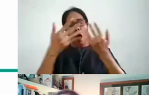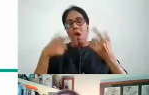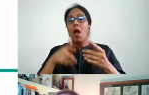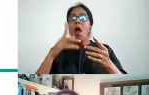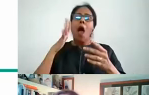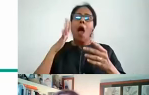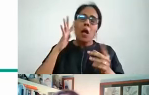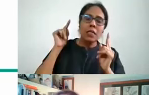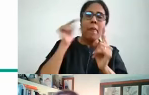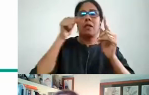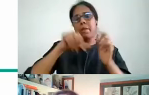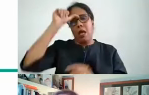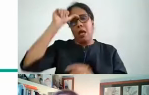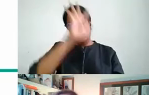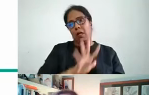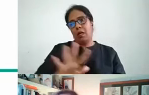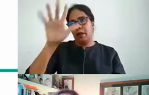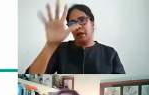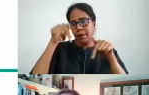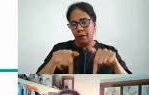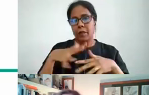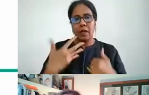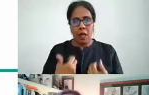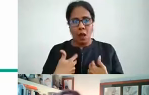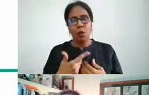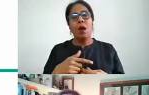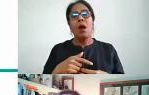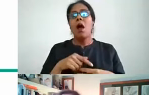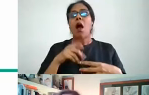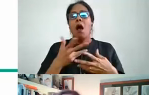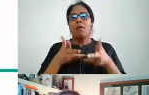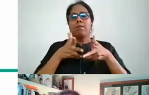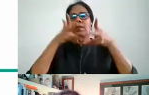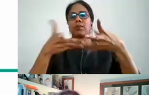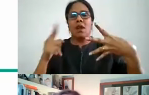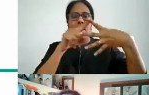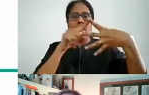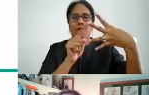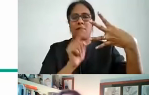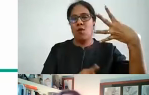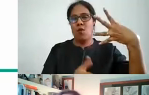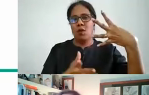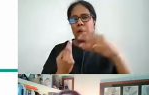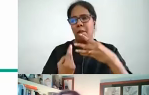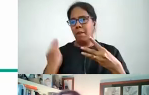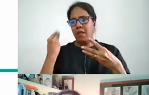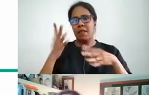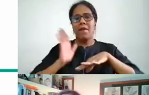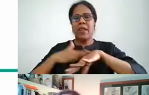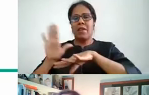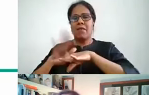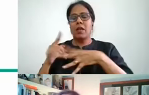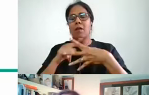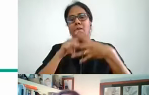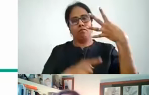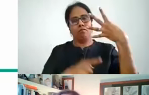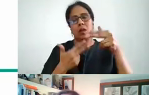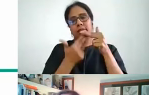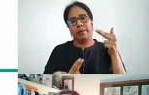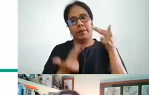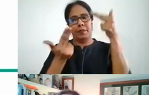So, we'll talk about four recently completed standards of 802.11 standards. I'll highlight those.